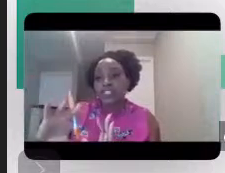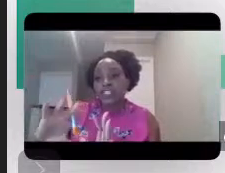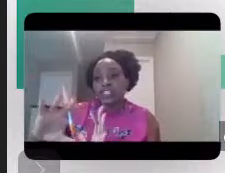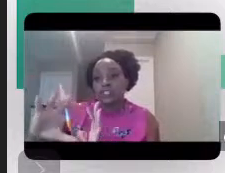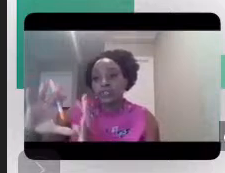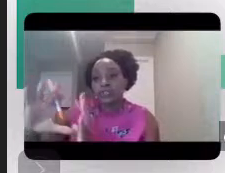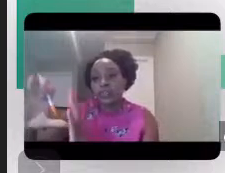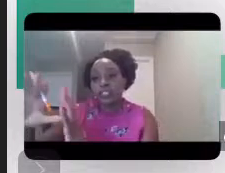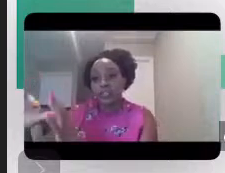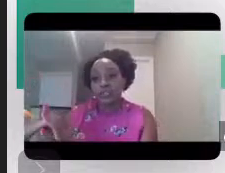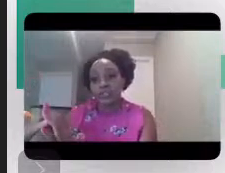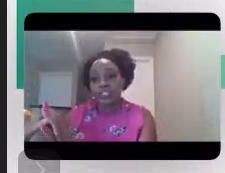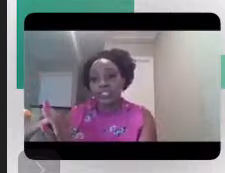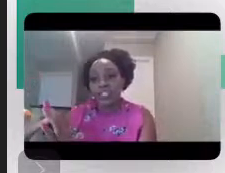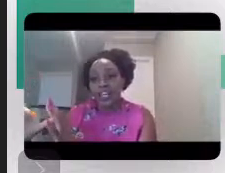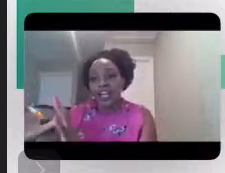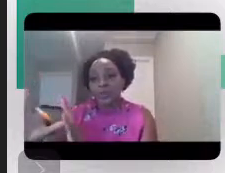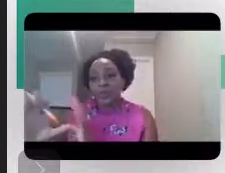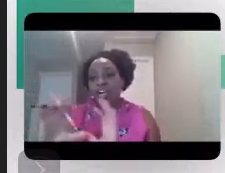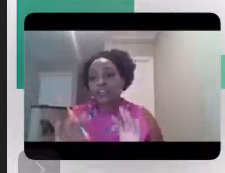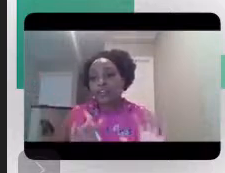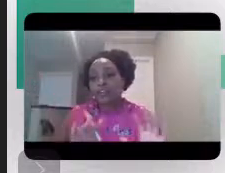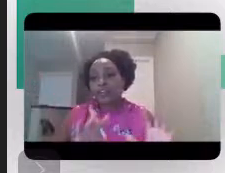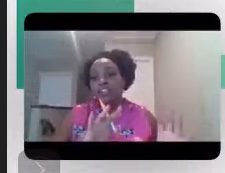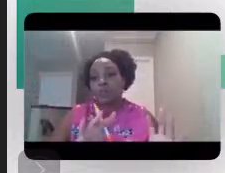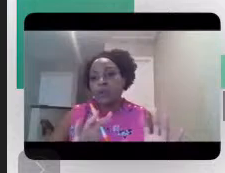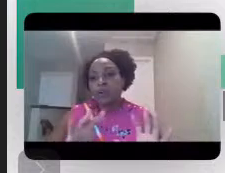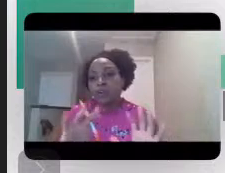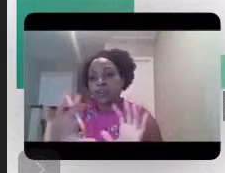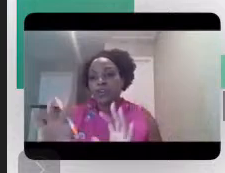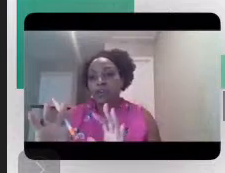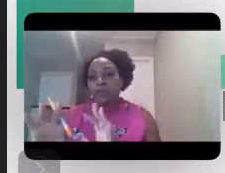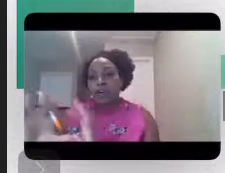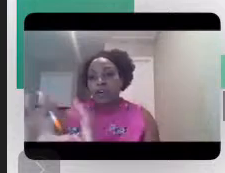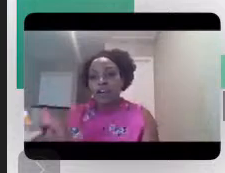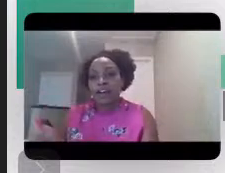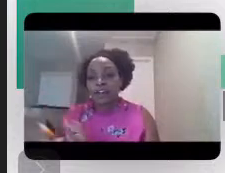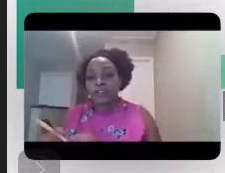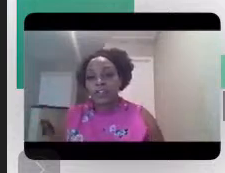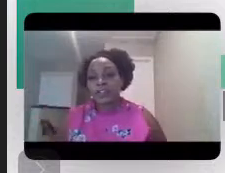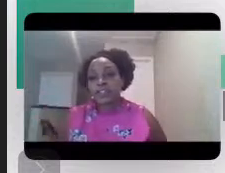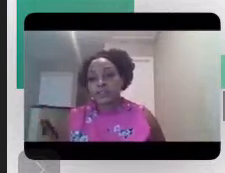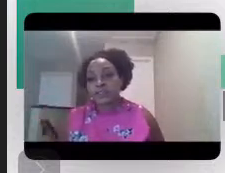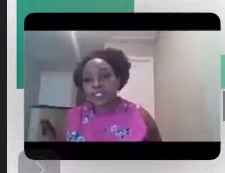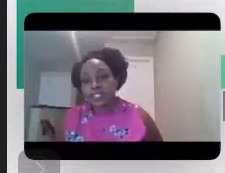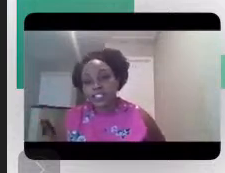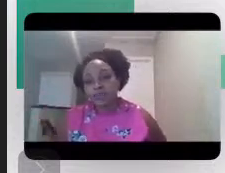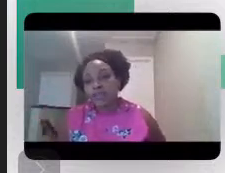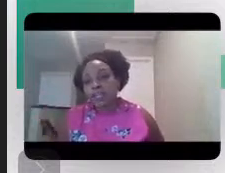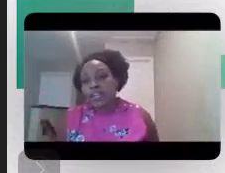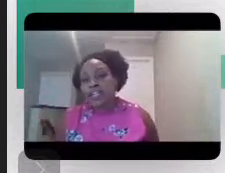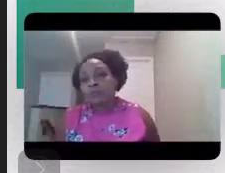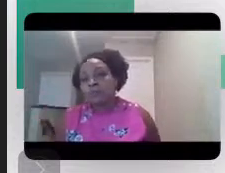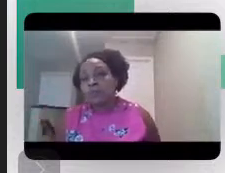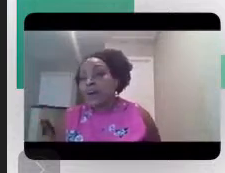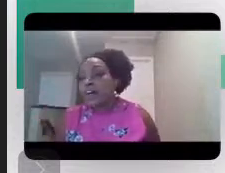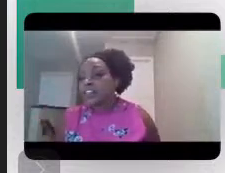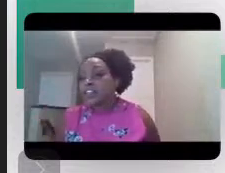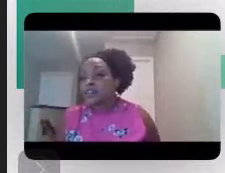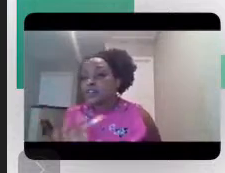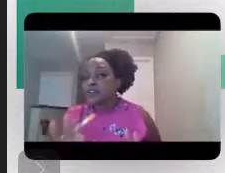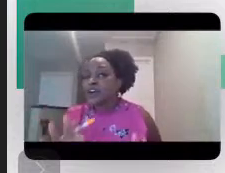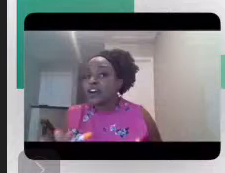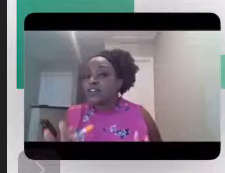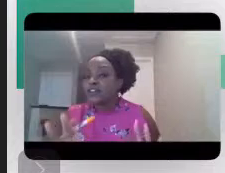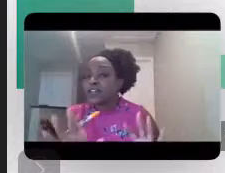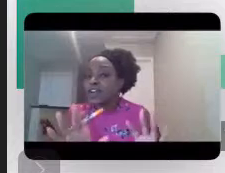transitioning into adulthood. We're kind of weaning them off from, the school system. But if